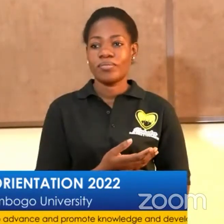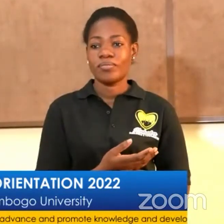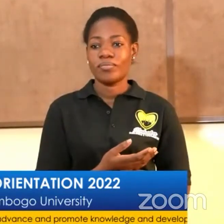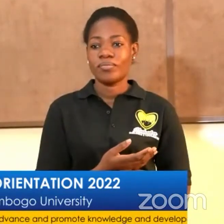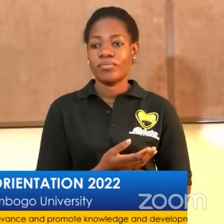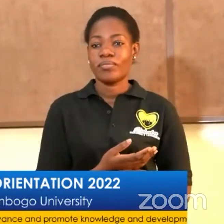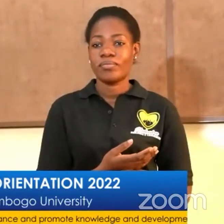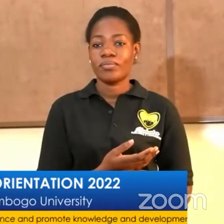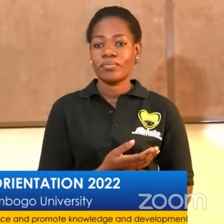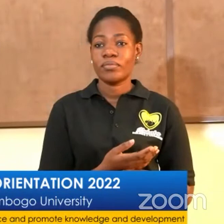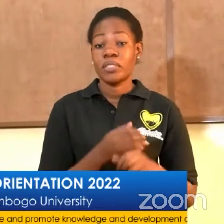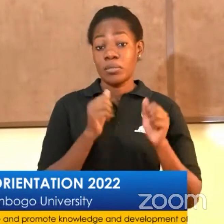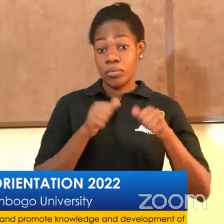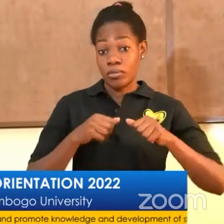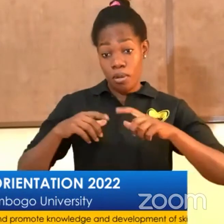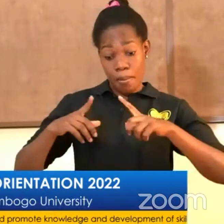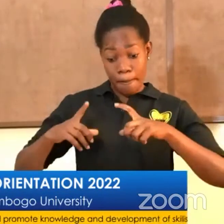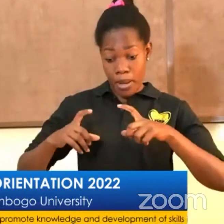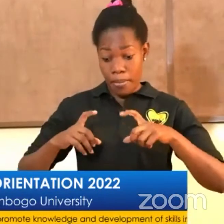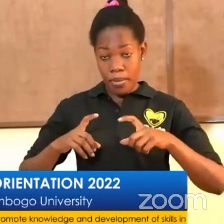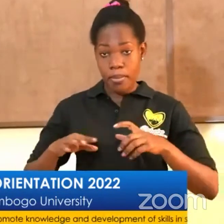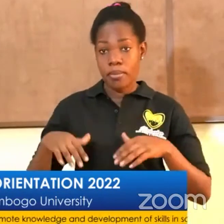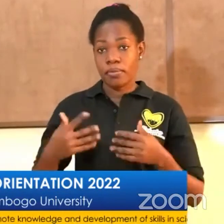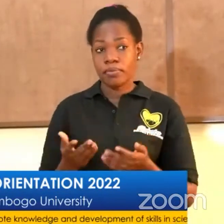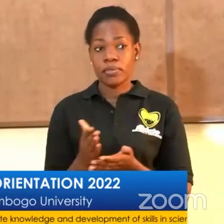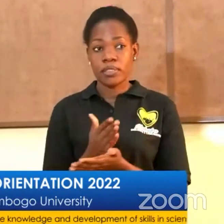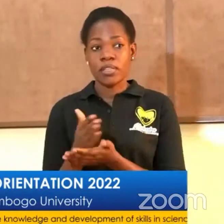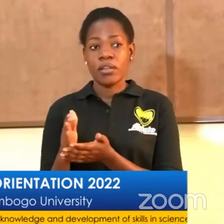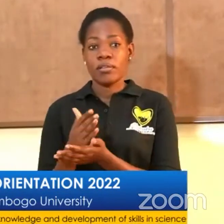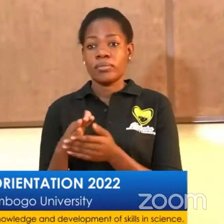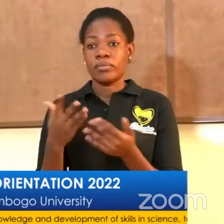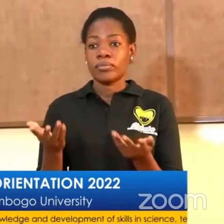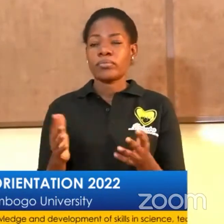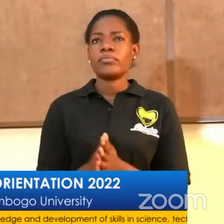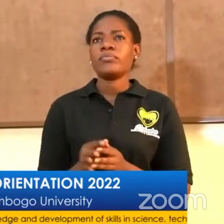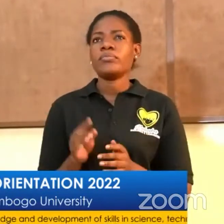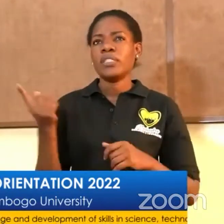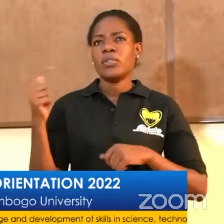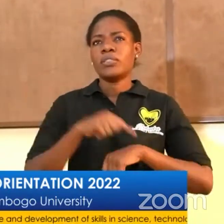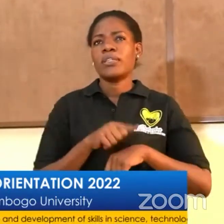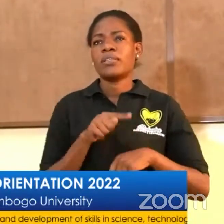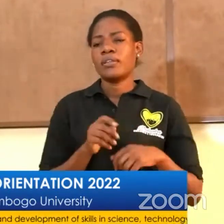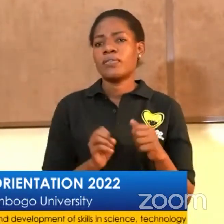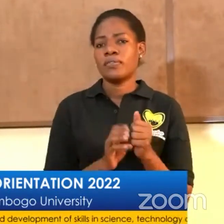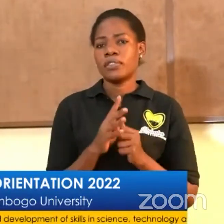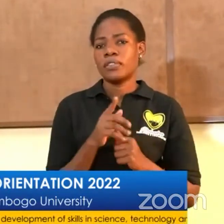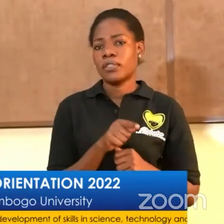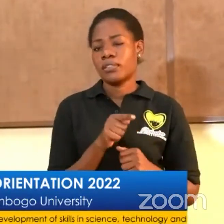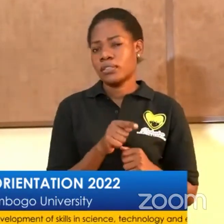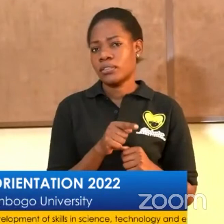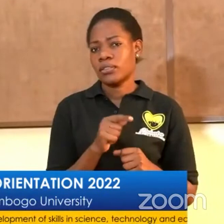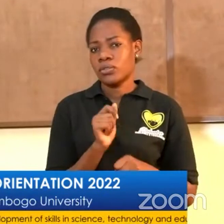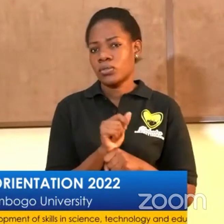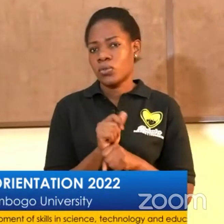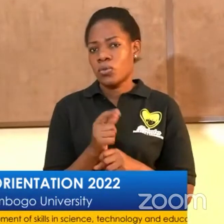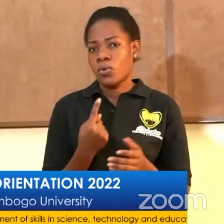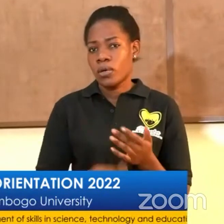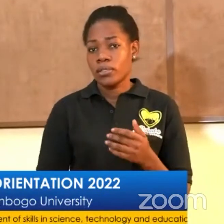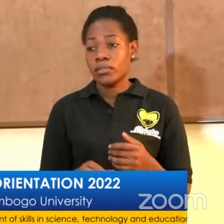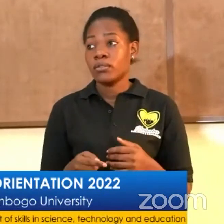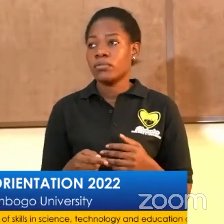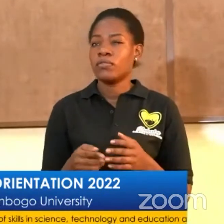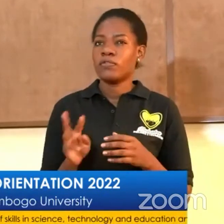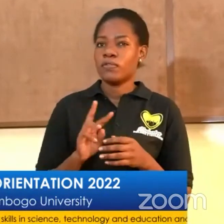You can take a picture and share. So what we shall be doing on that day, like Francis has said,